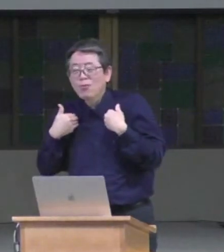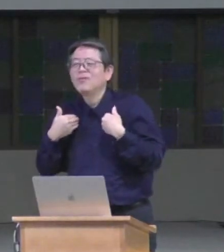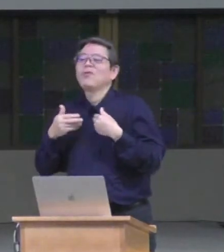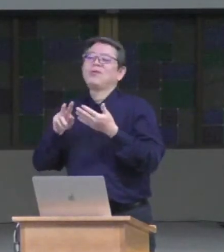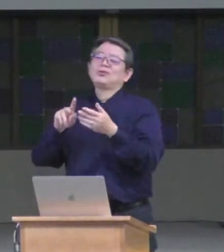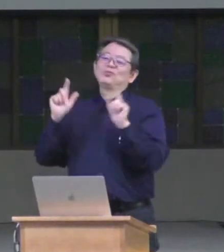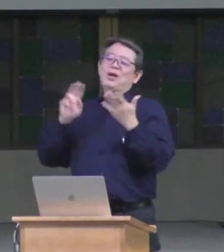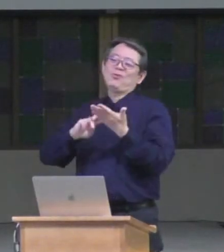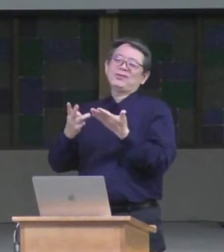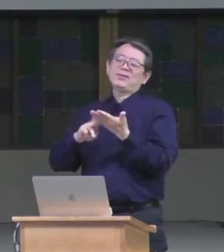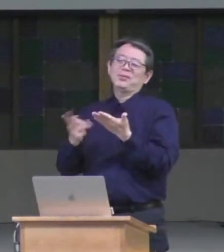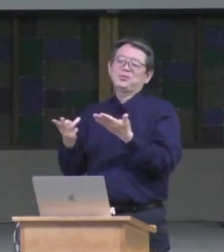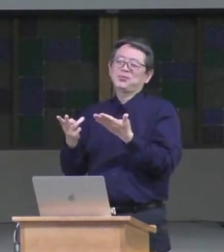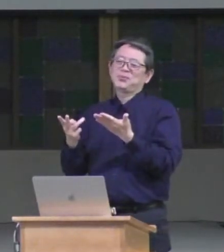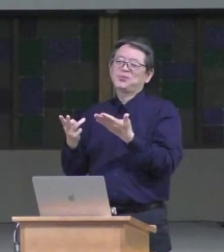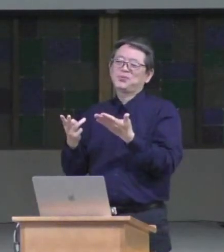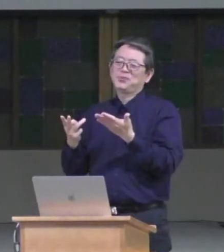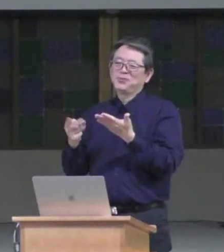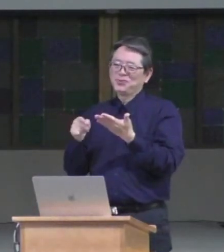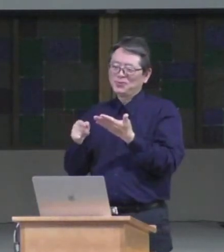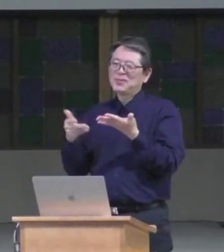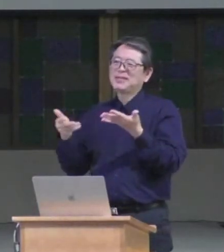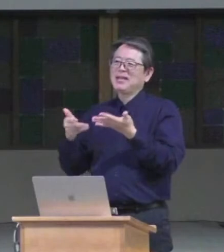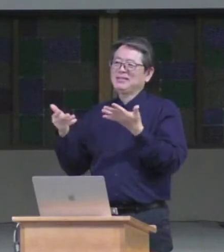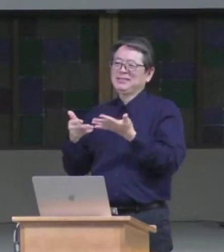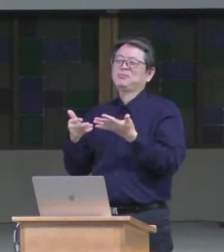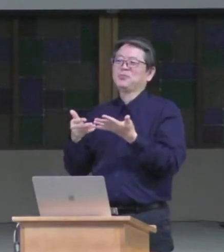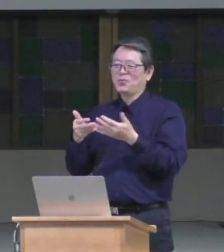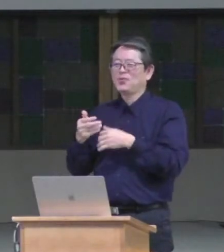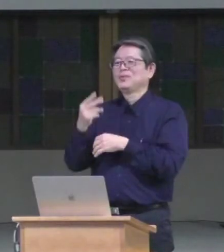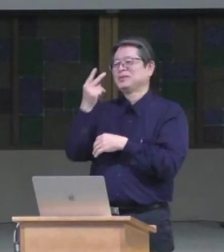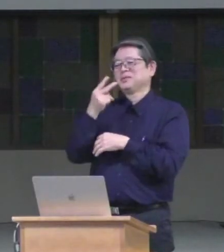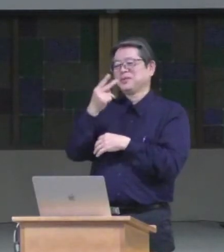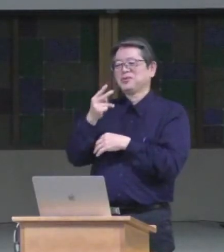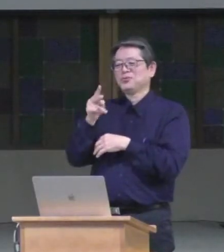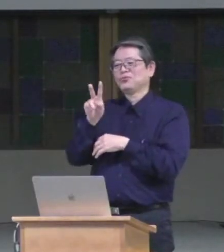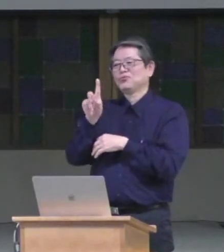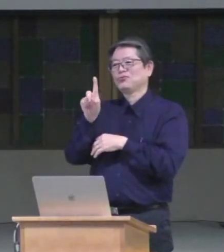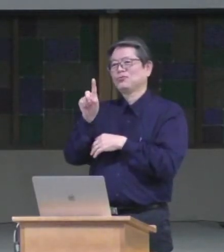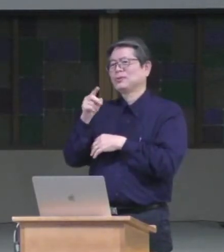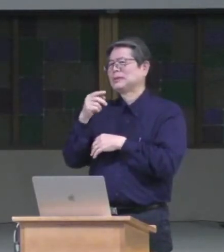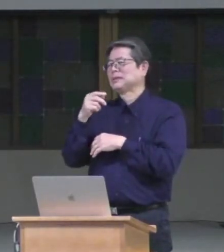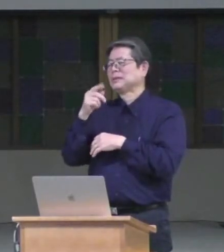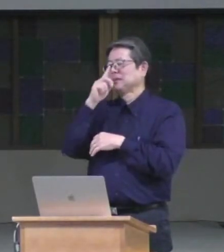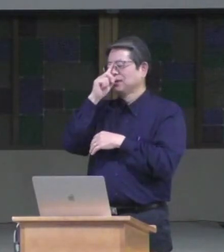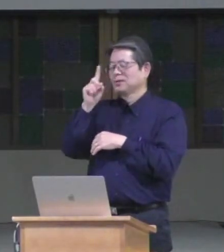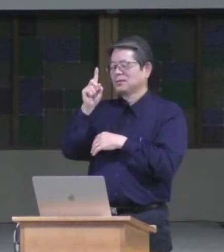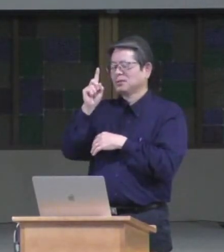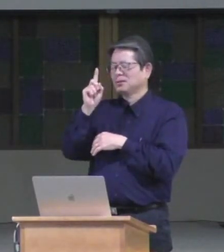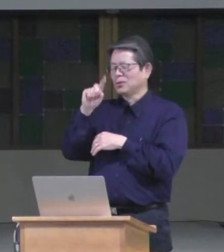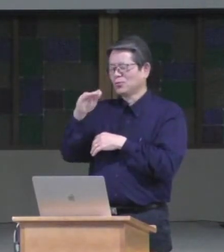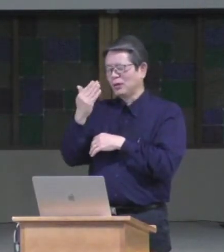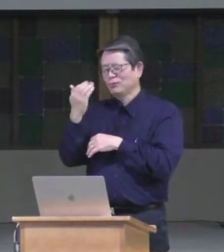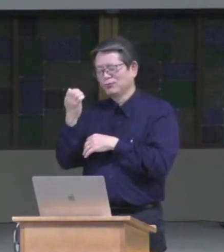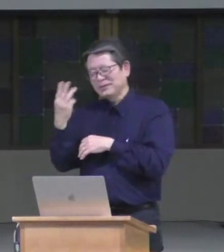doing things for deaf people, with deaf people, and that is the Sign Language Bible translation.